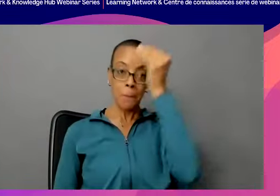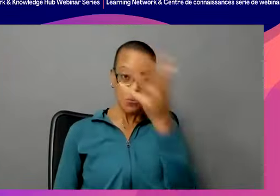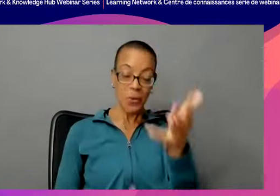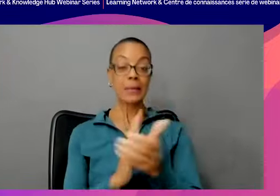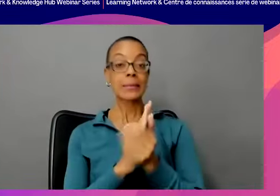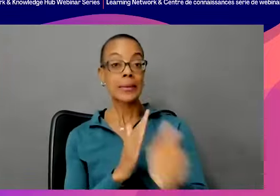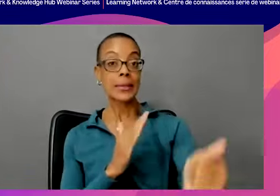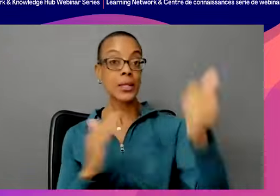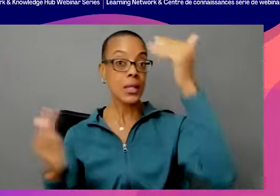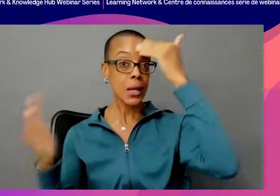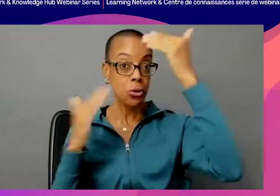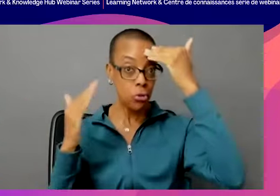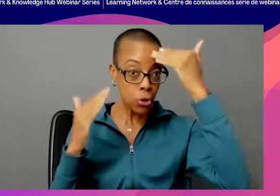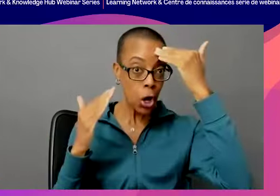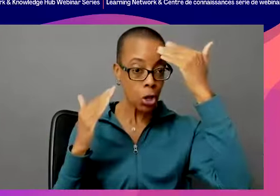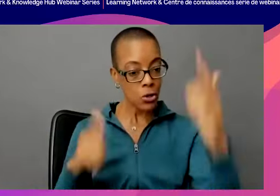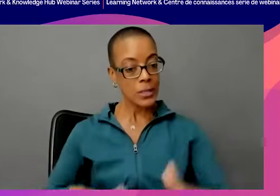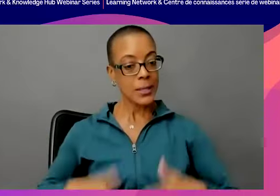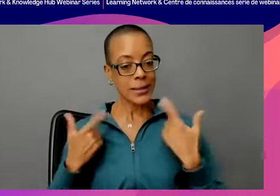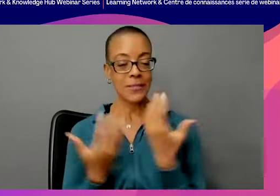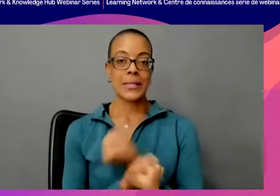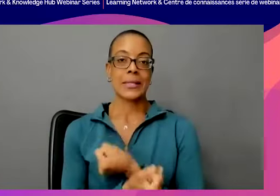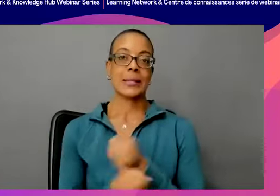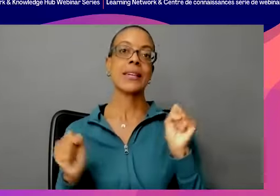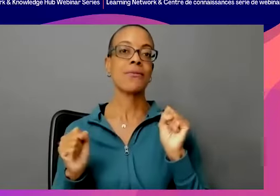live safer and healthier lives.